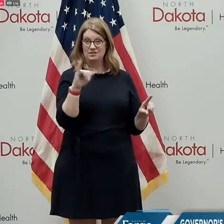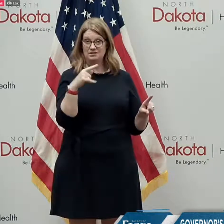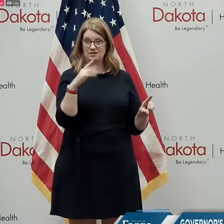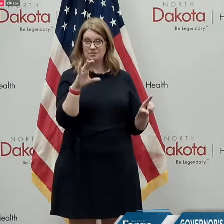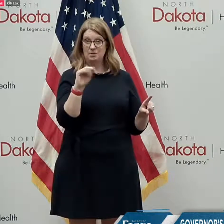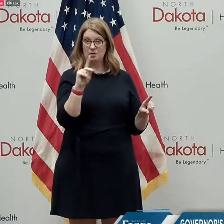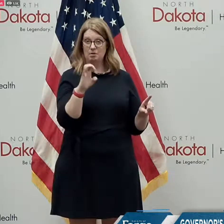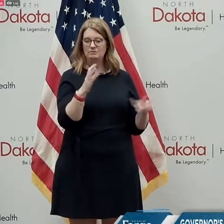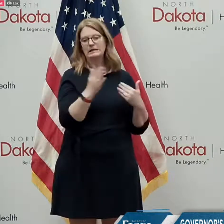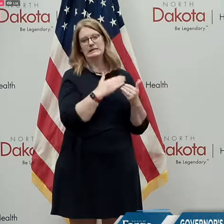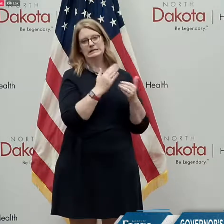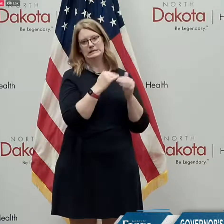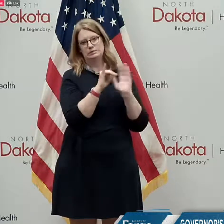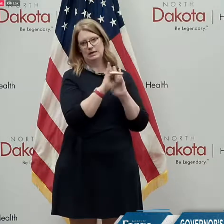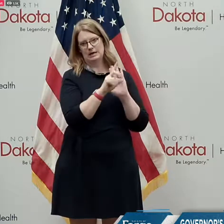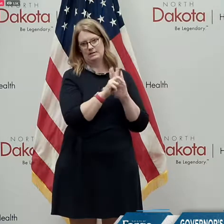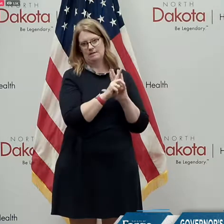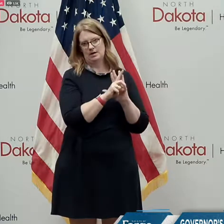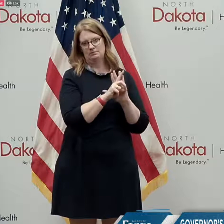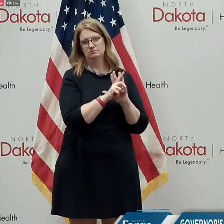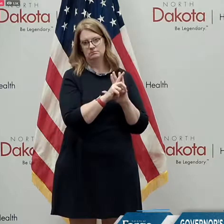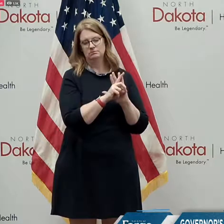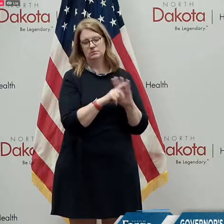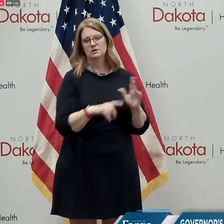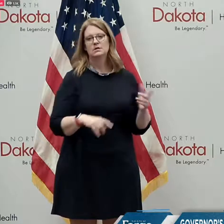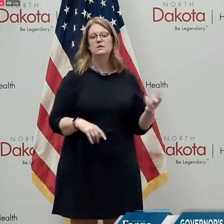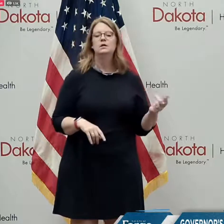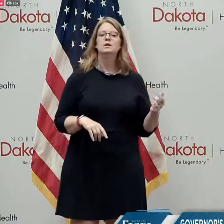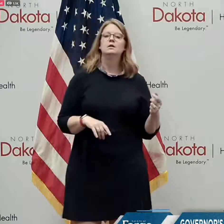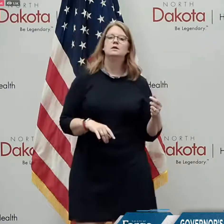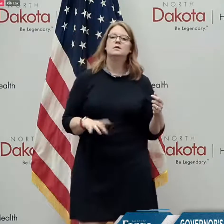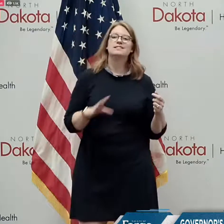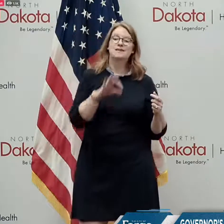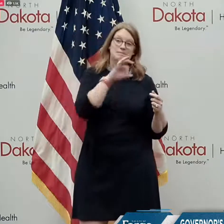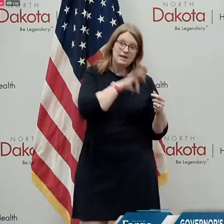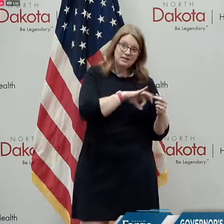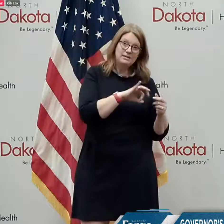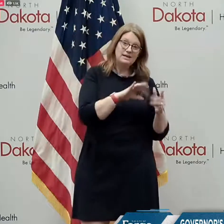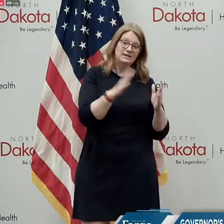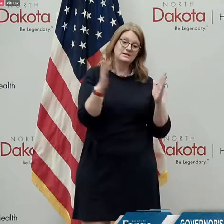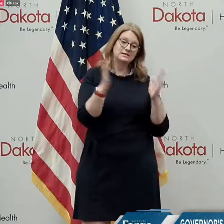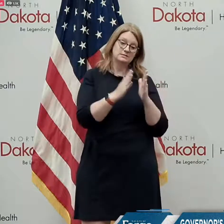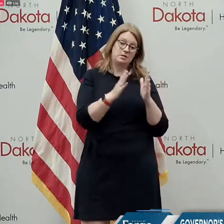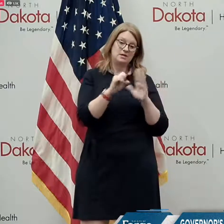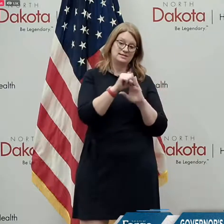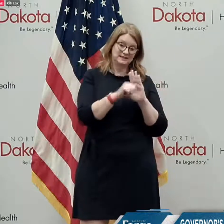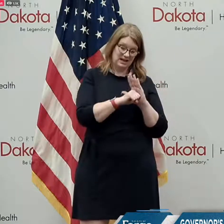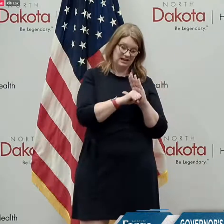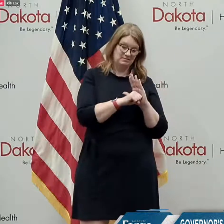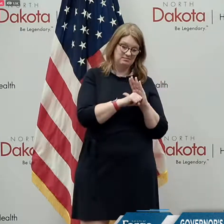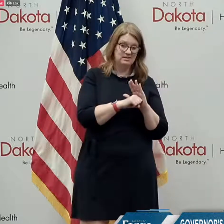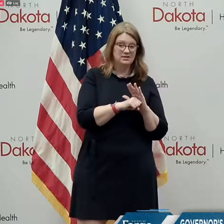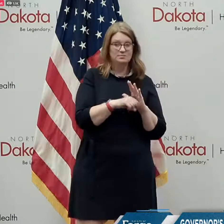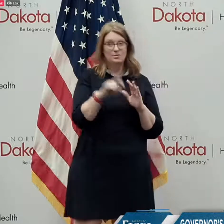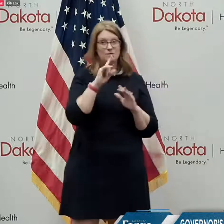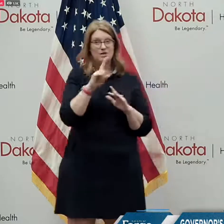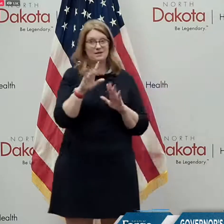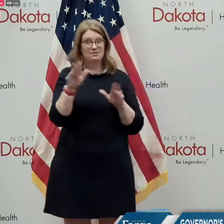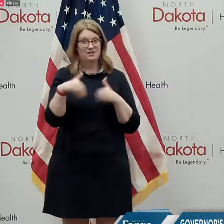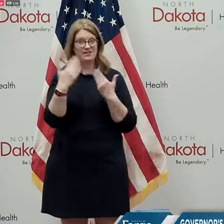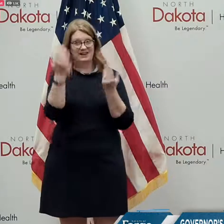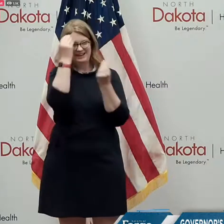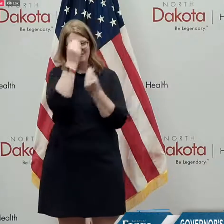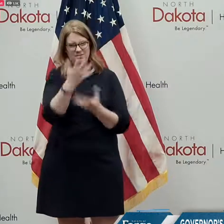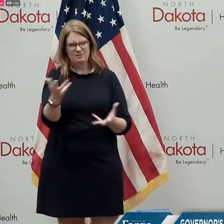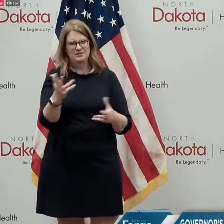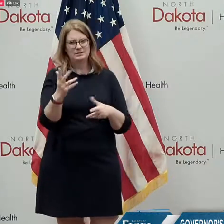to identify them. So we have got both the benefit of being a small state has a lot of benefits, but in terms of releasing information, sometimes